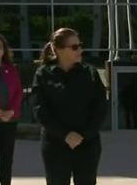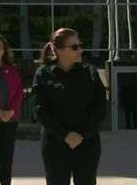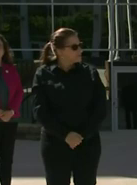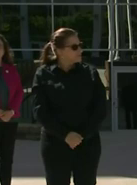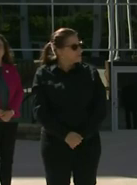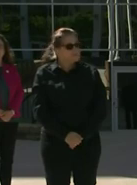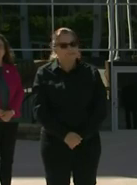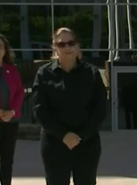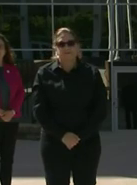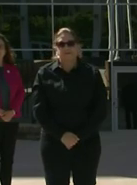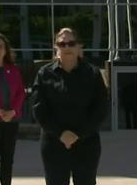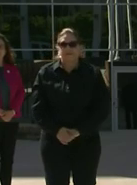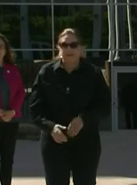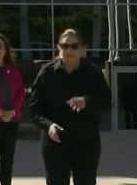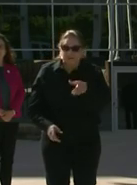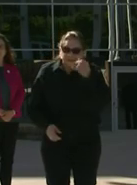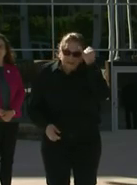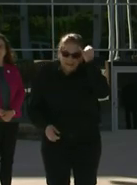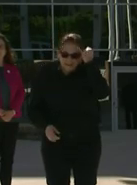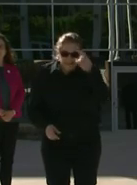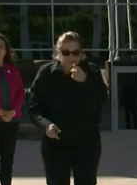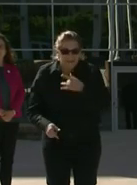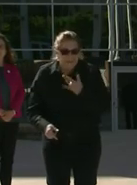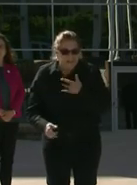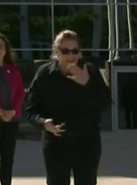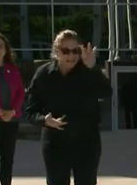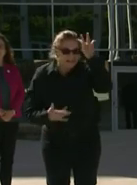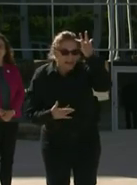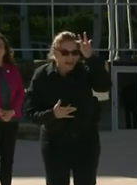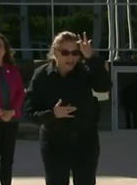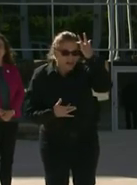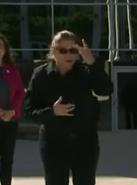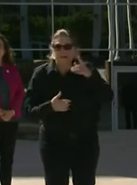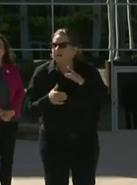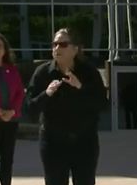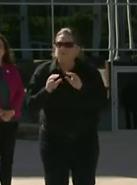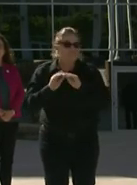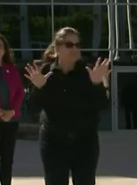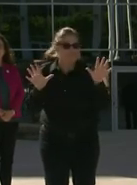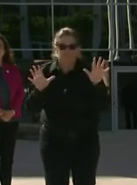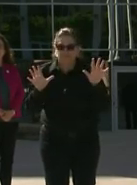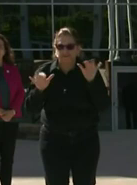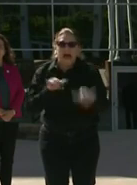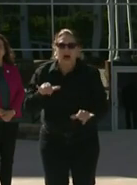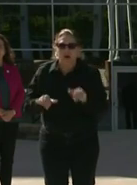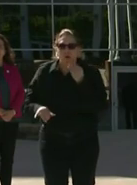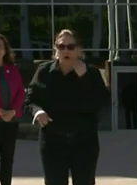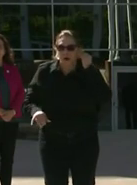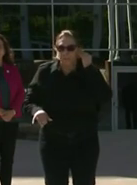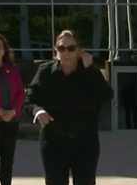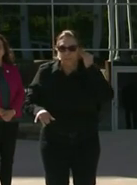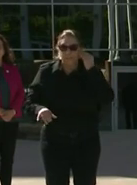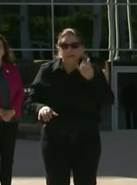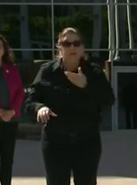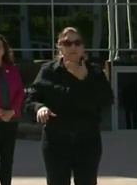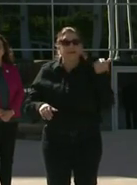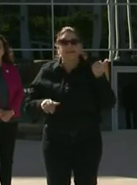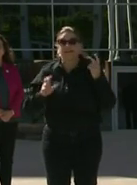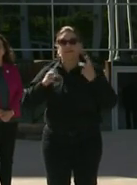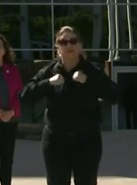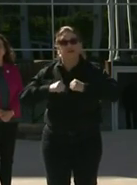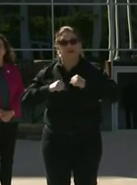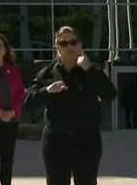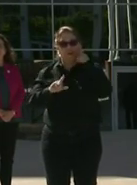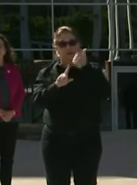sick, just like the mayor said, we need you to stay home, and the best way to protect yourself and your families in our